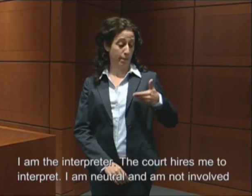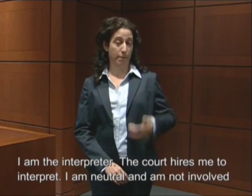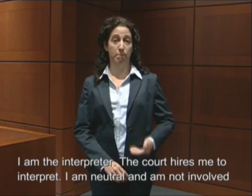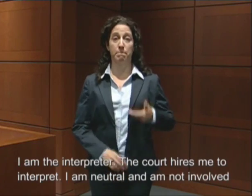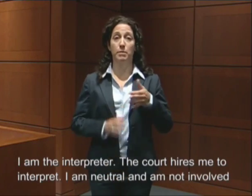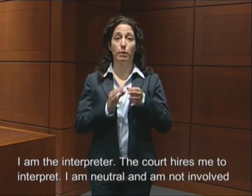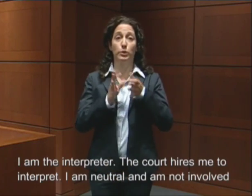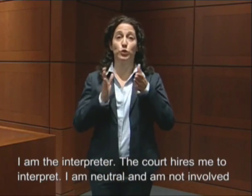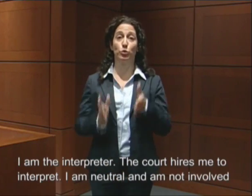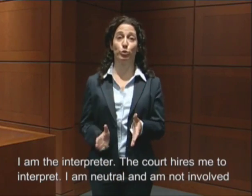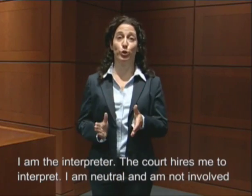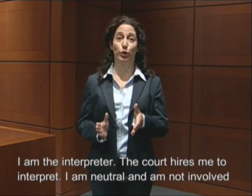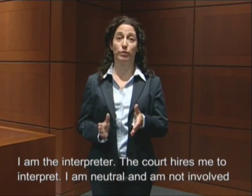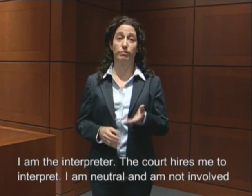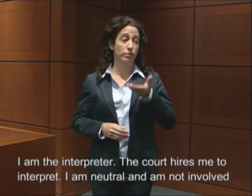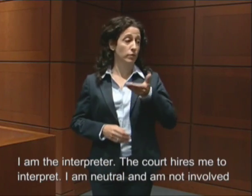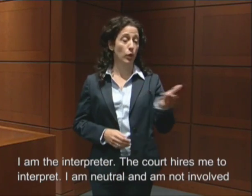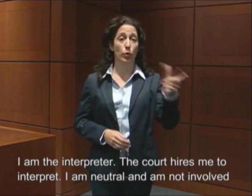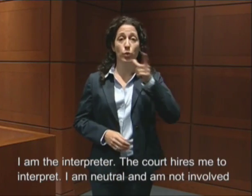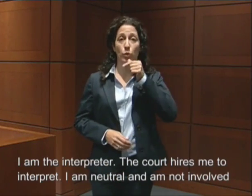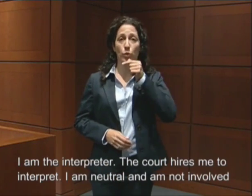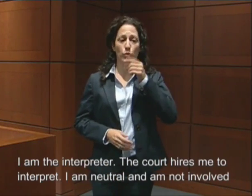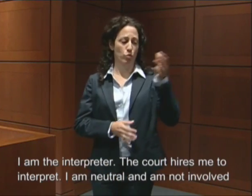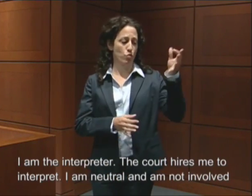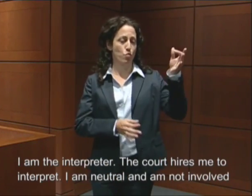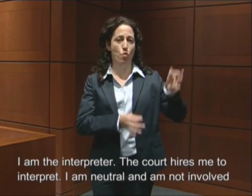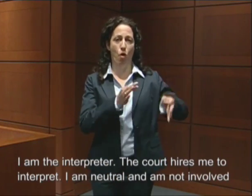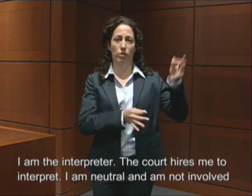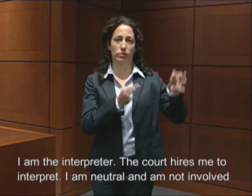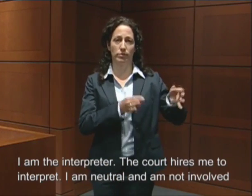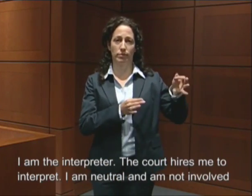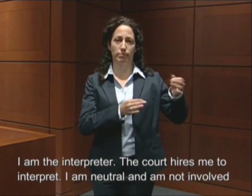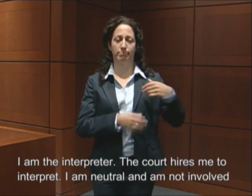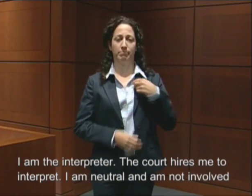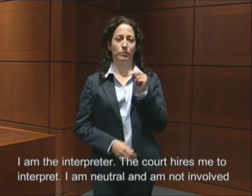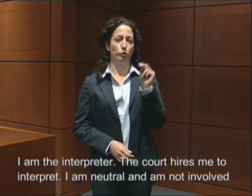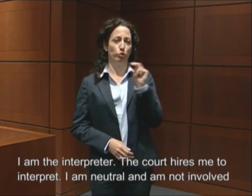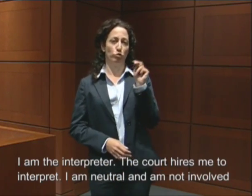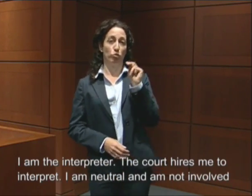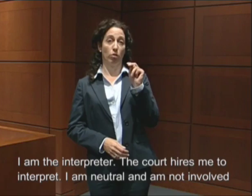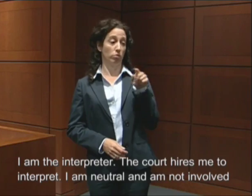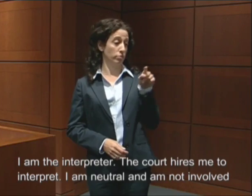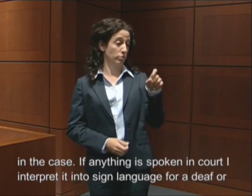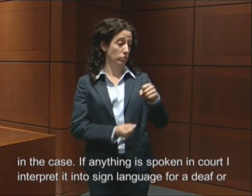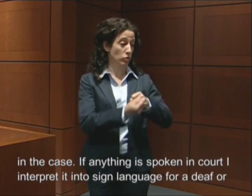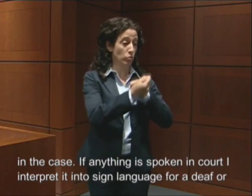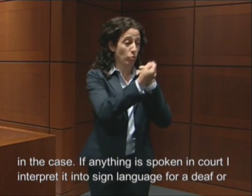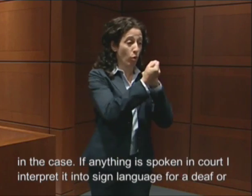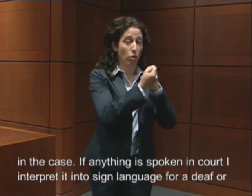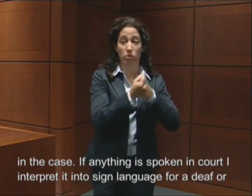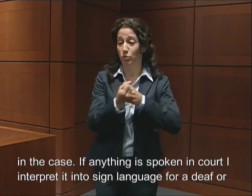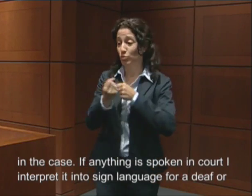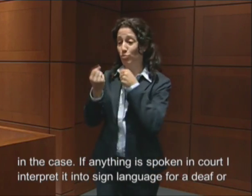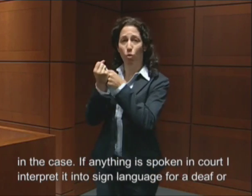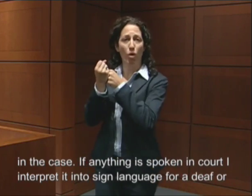I am the interpreter. The court hires me to interpret. I am neutral and am not involved in the